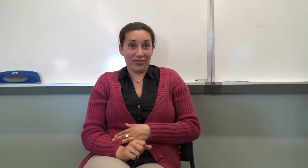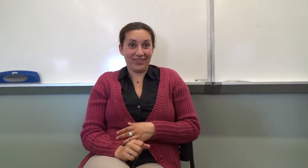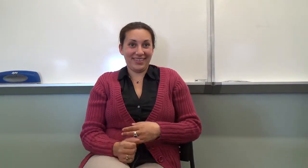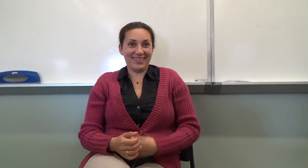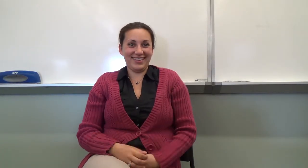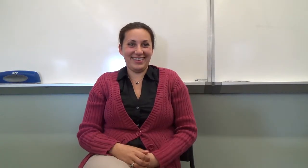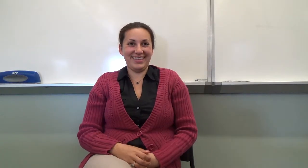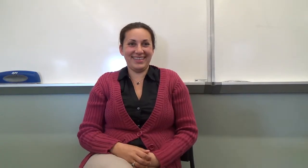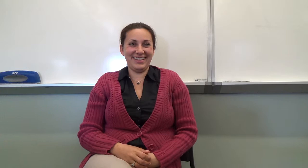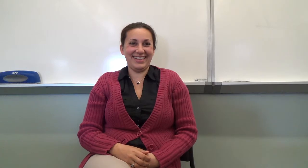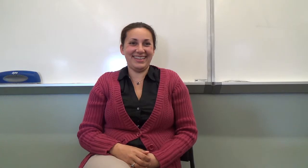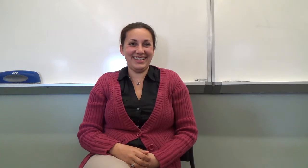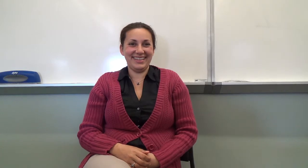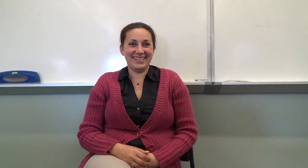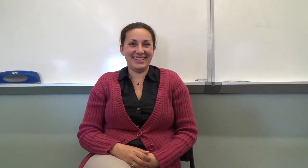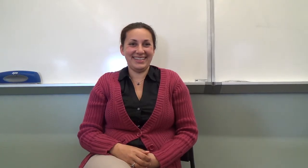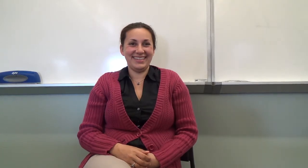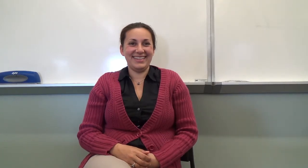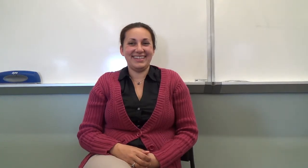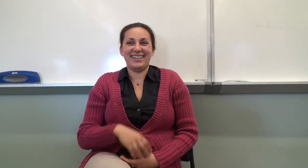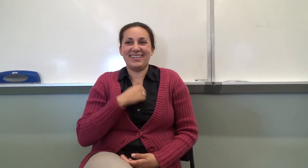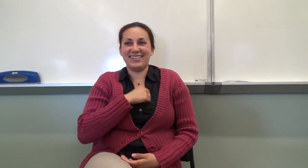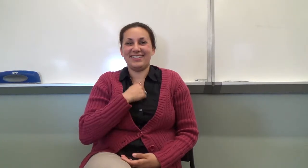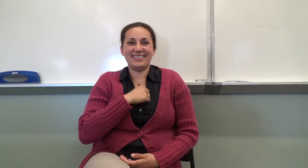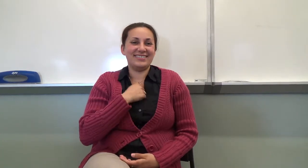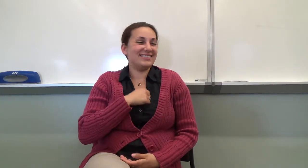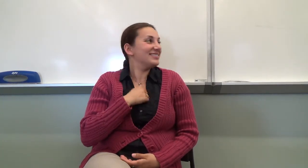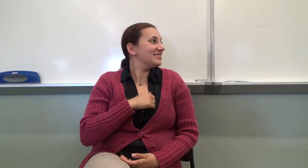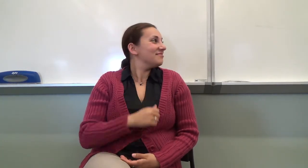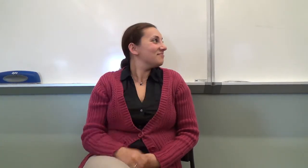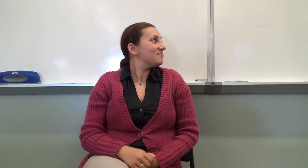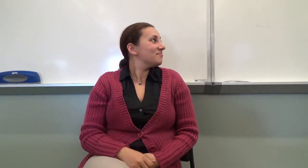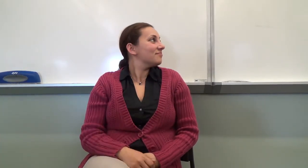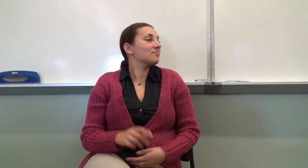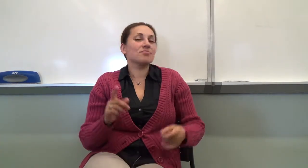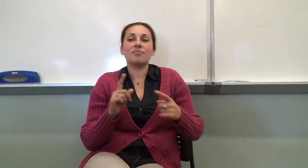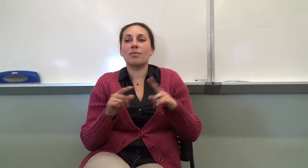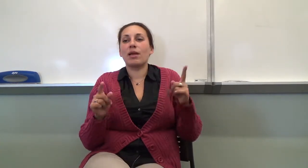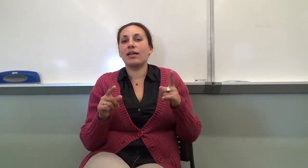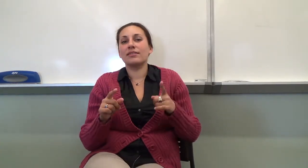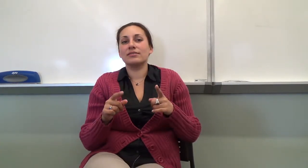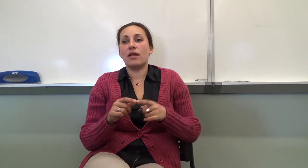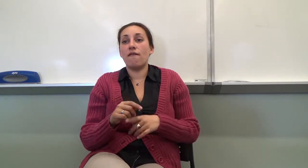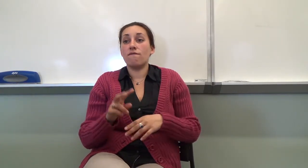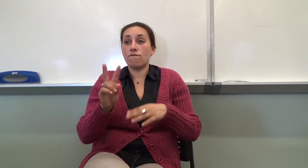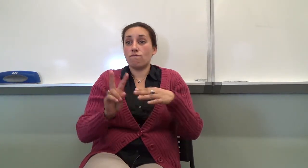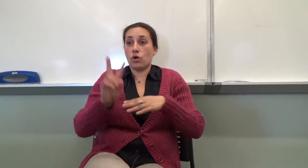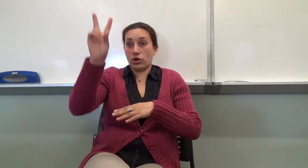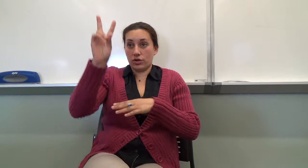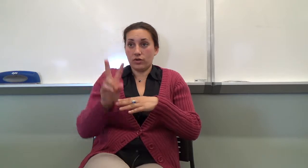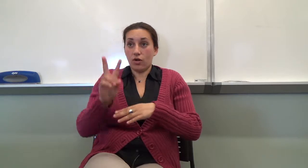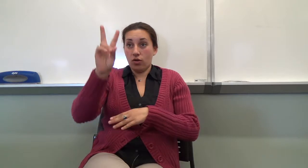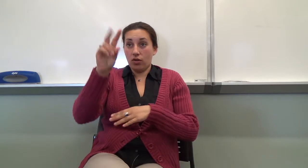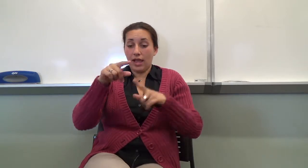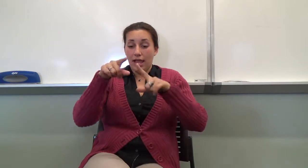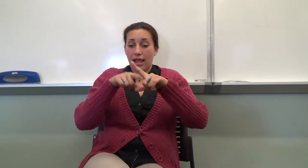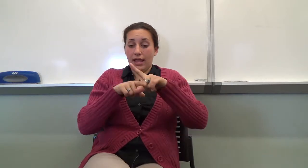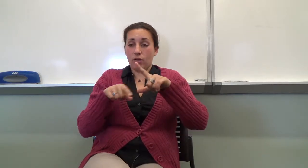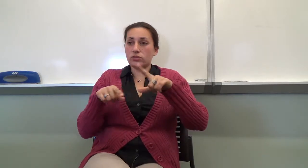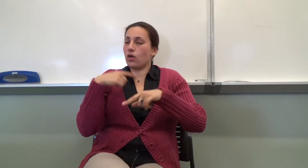thing for a while, you'll probably come up with the right result, and that is vertical angles are always equal to each other. They don't bother to prove